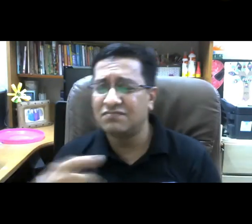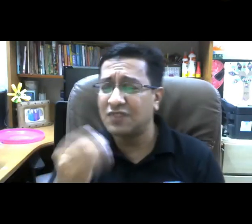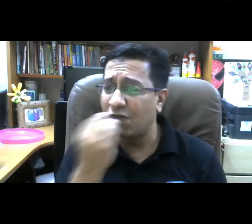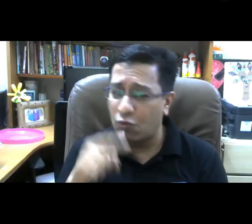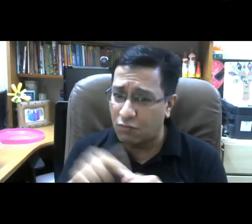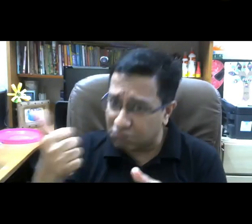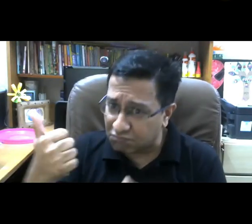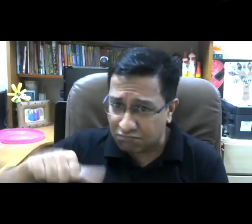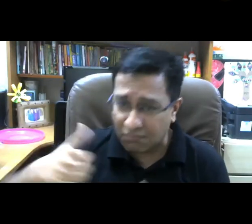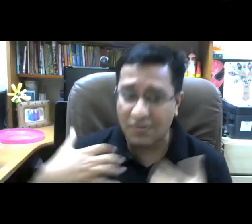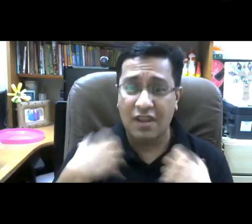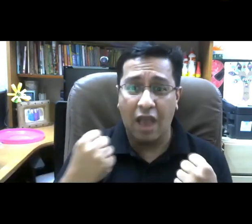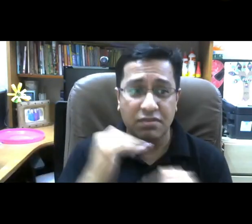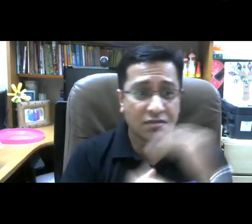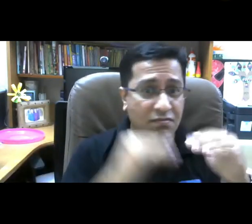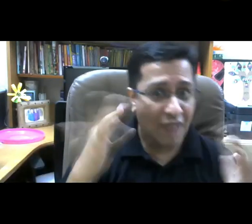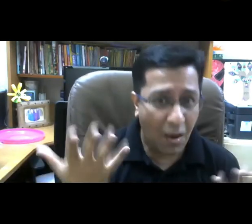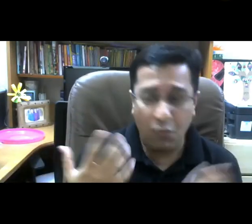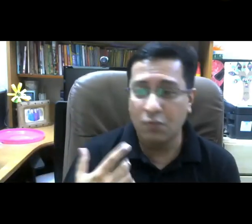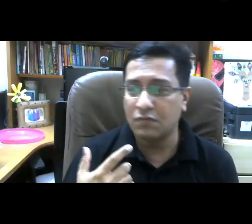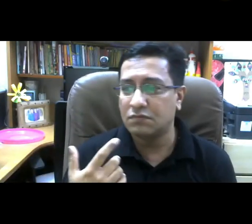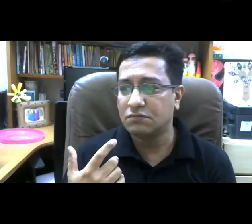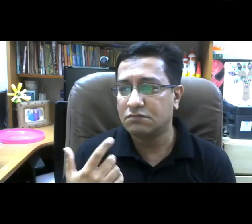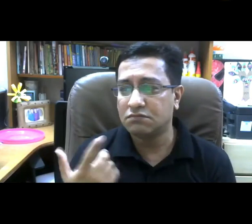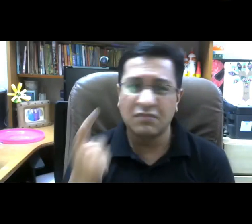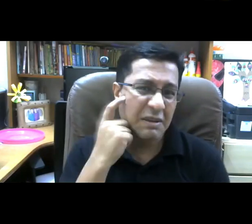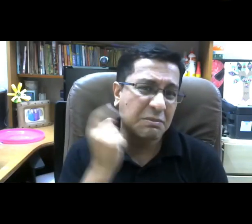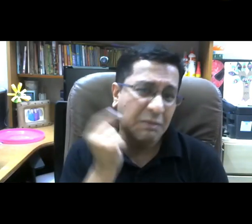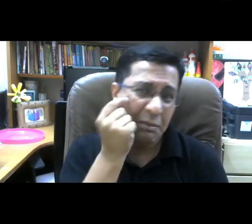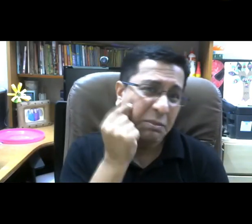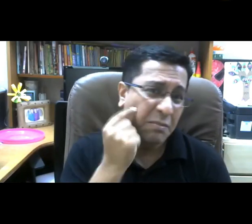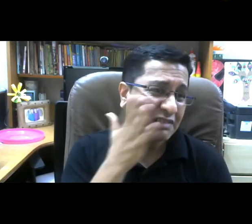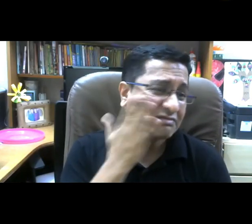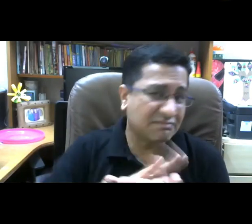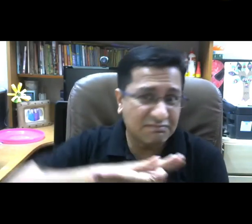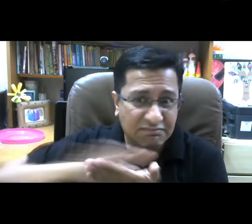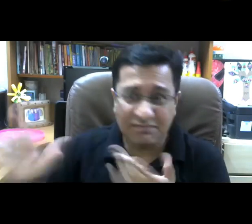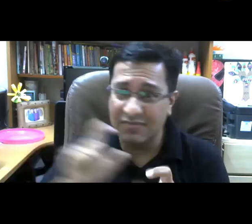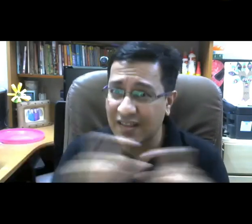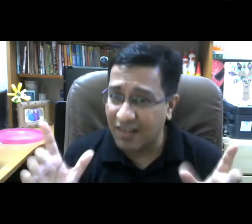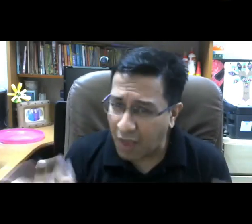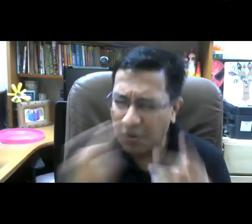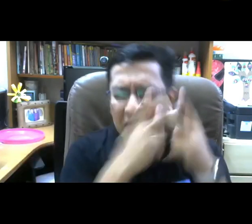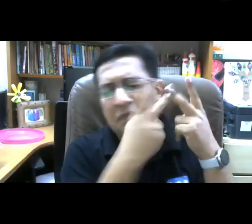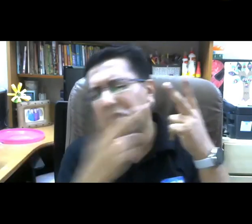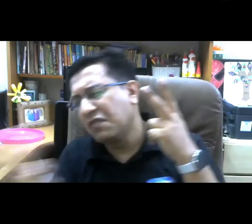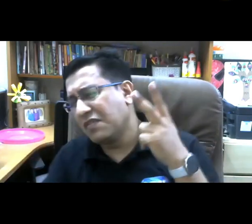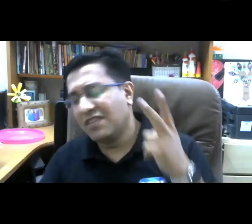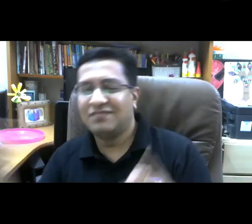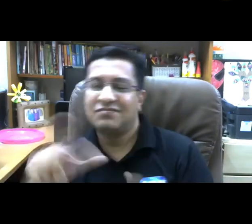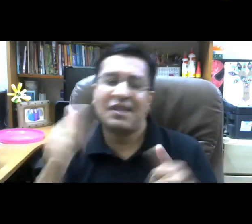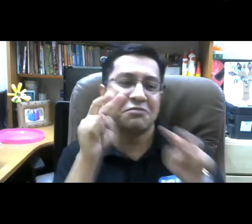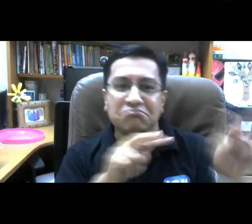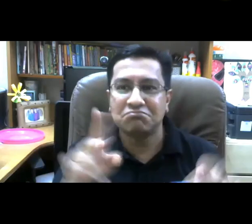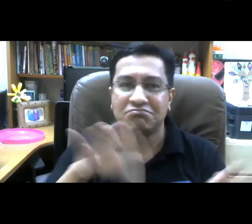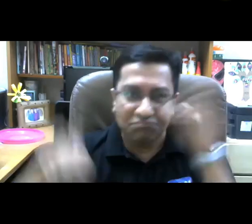Everything. Different kinds of news we have, the food related stuff, health related stuff, that's available. If you're having pimples, how to remove pimples, even we